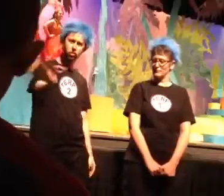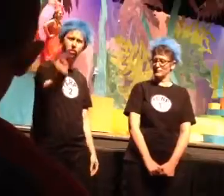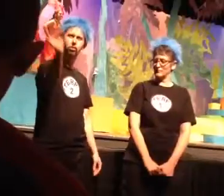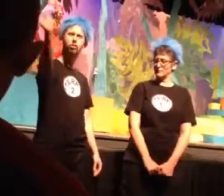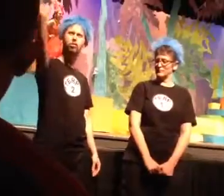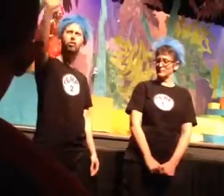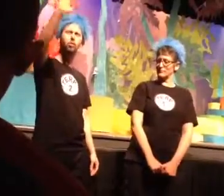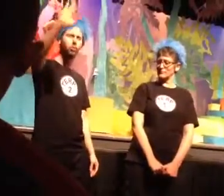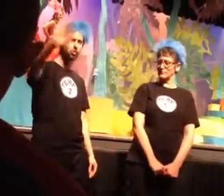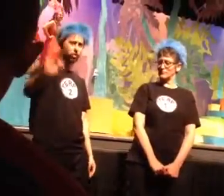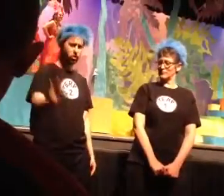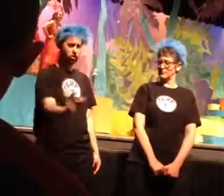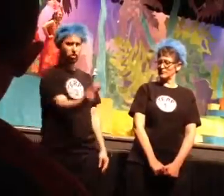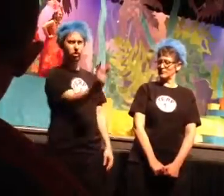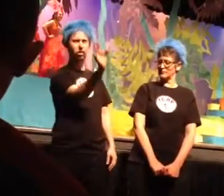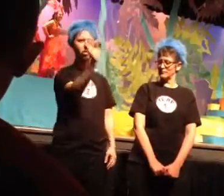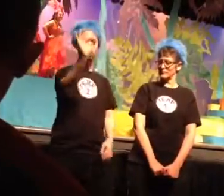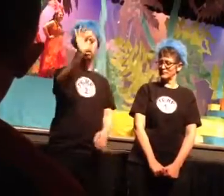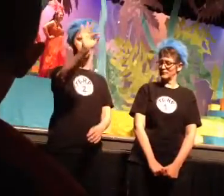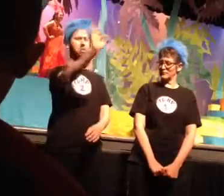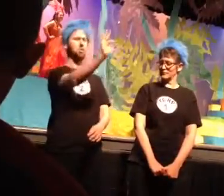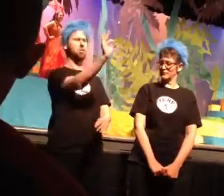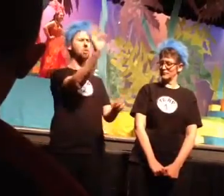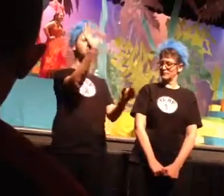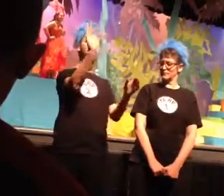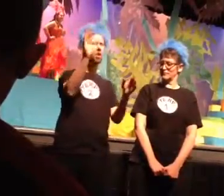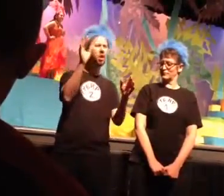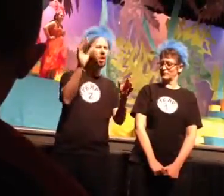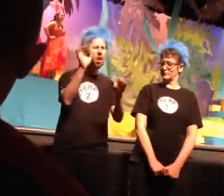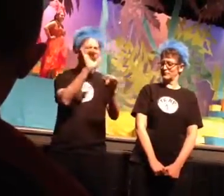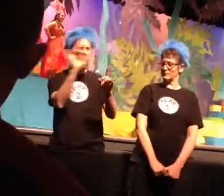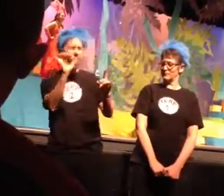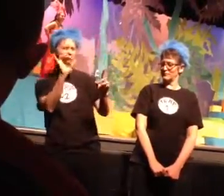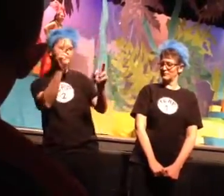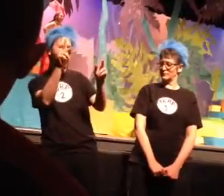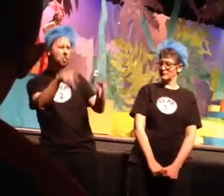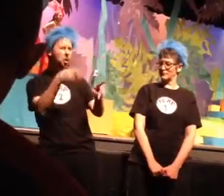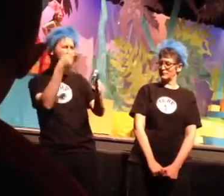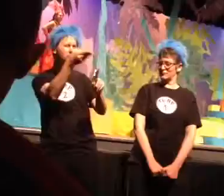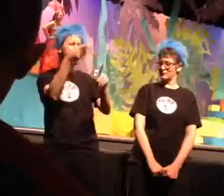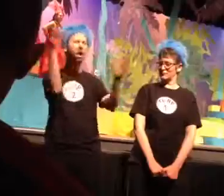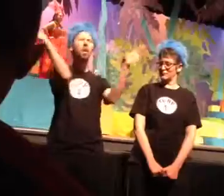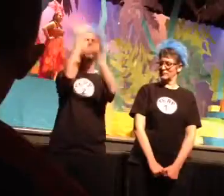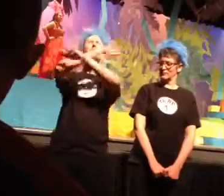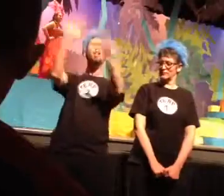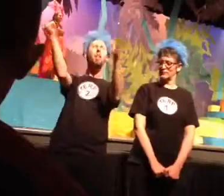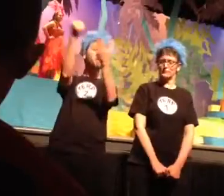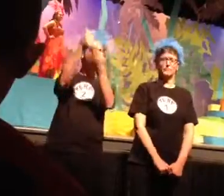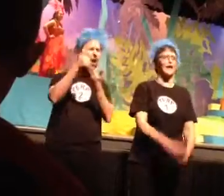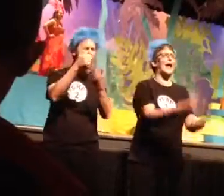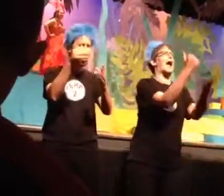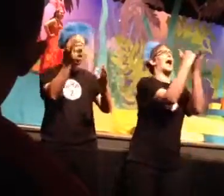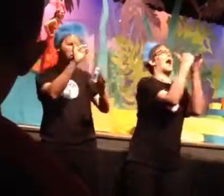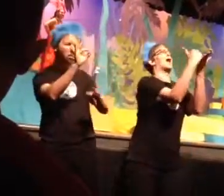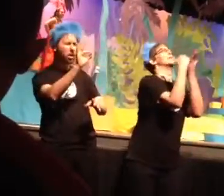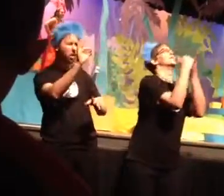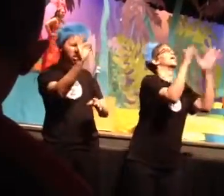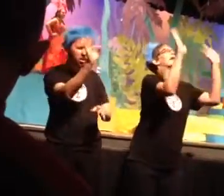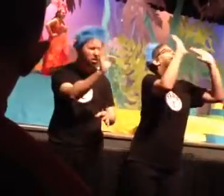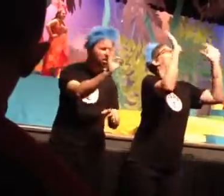As if some tiny person were calling for help Help! Help!